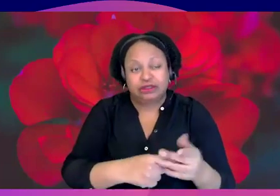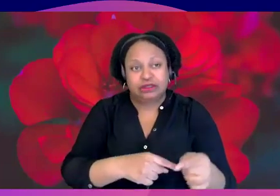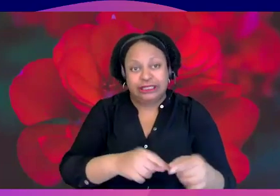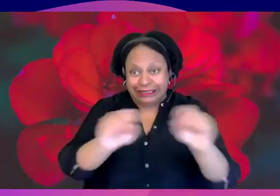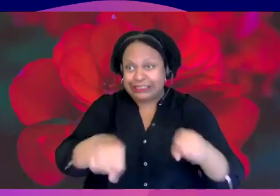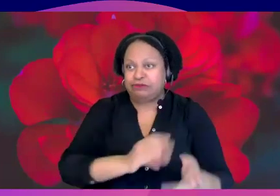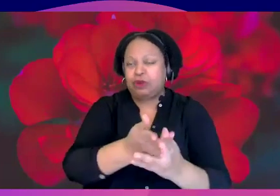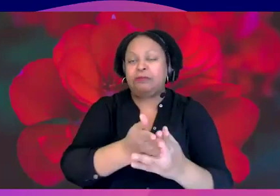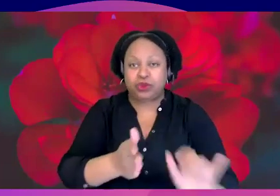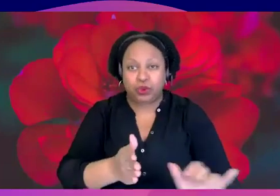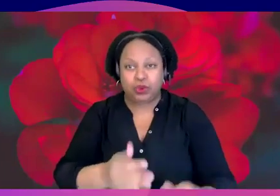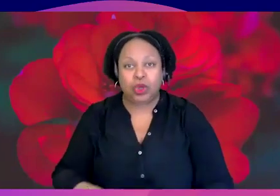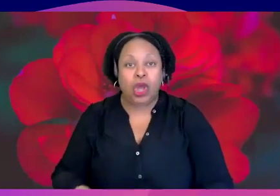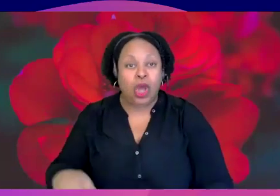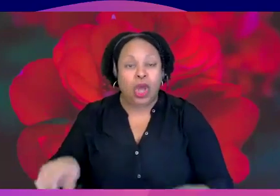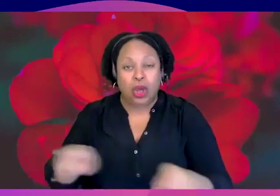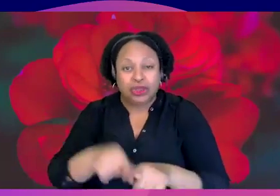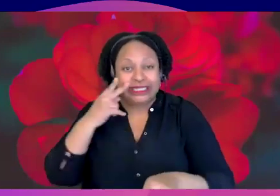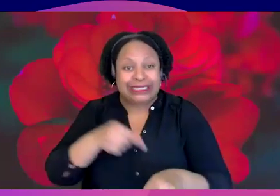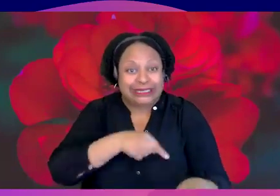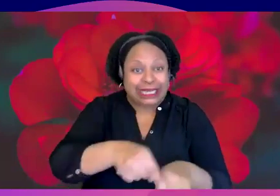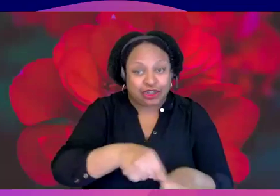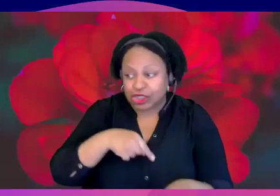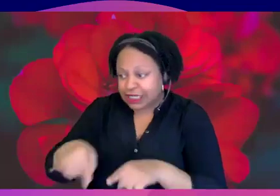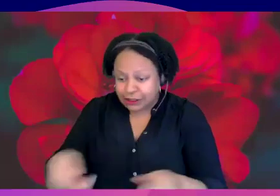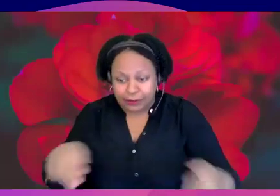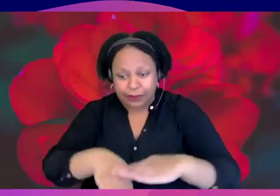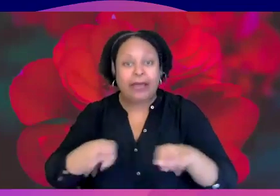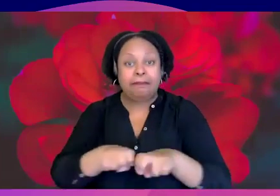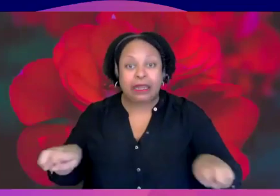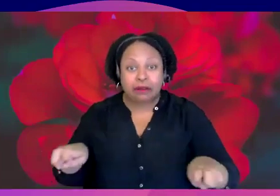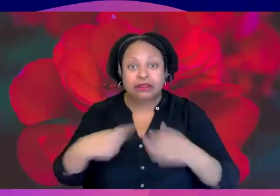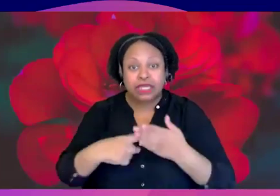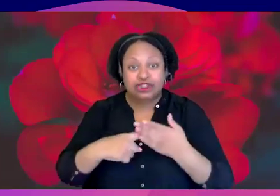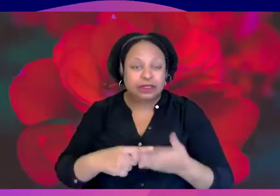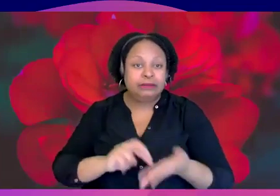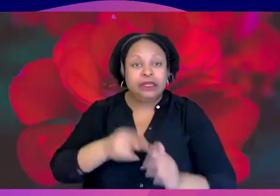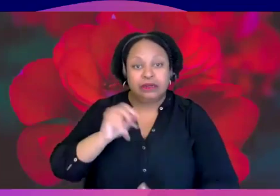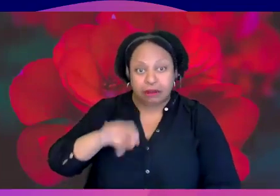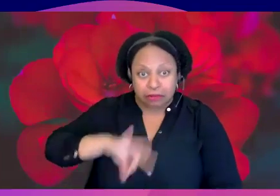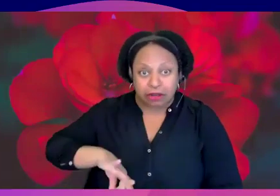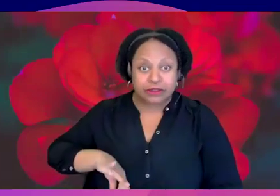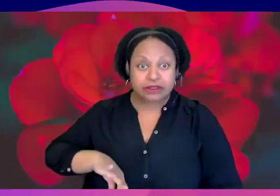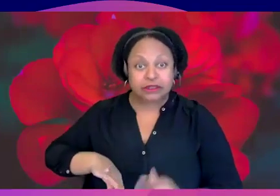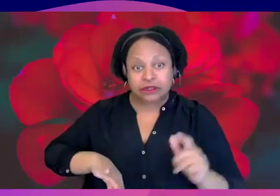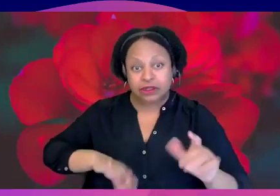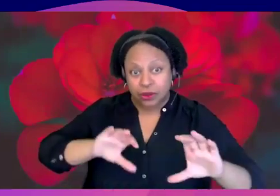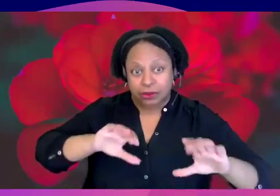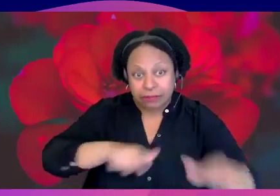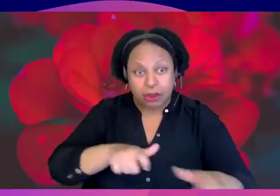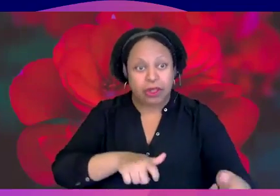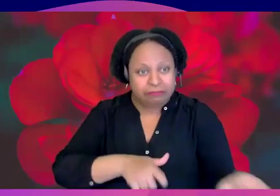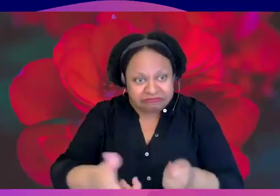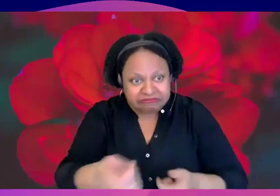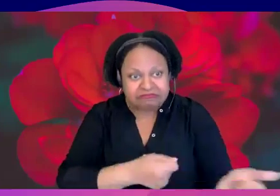We've seen also cross-sectoral panels bringing together nonprofit folks who